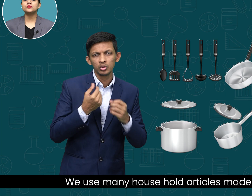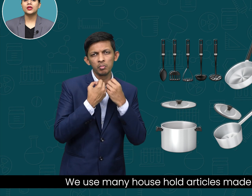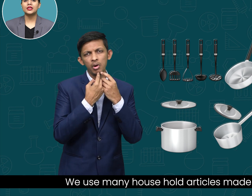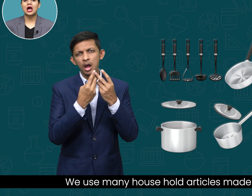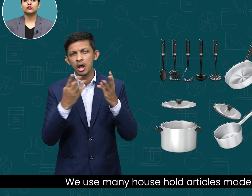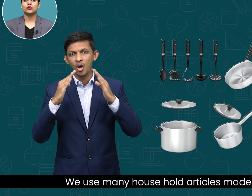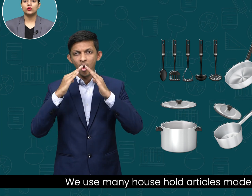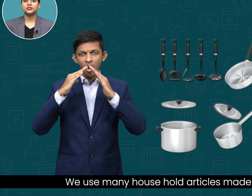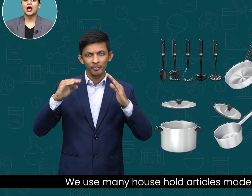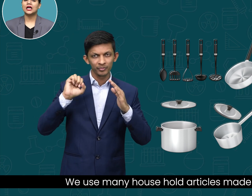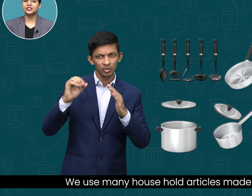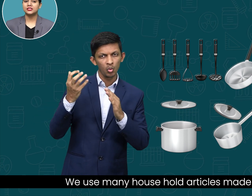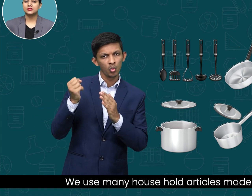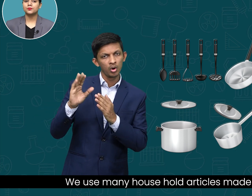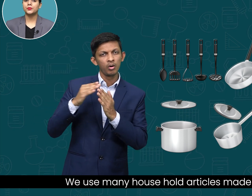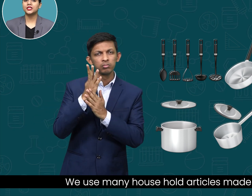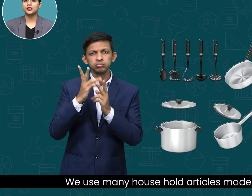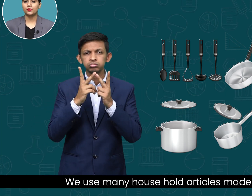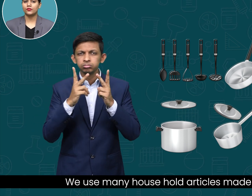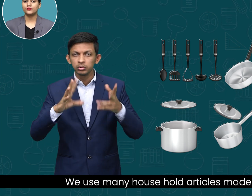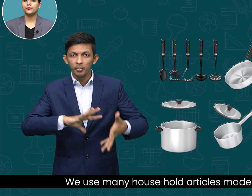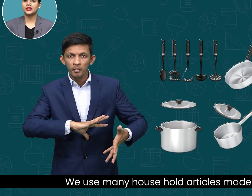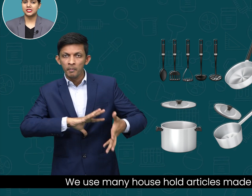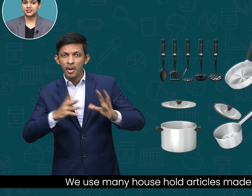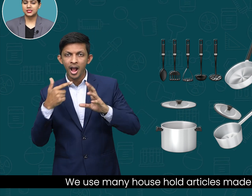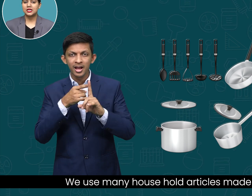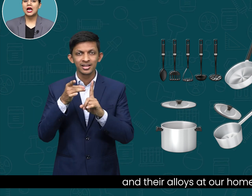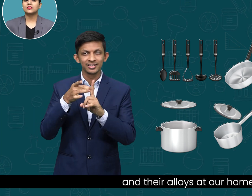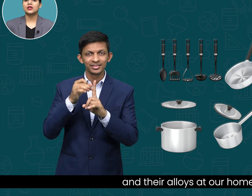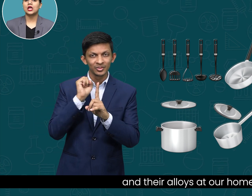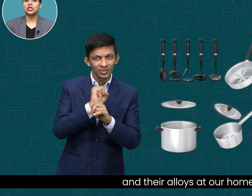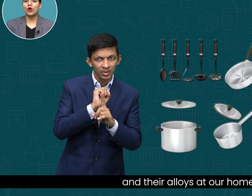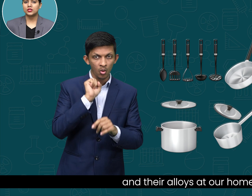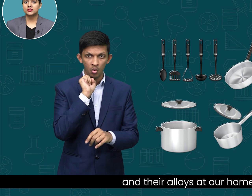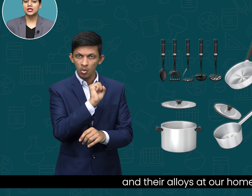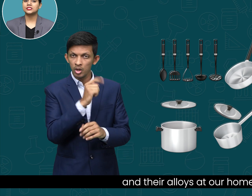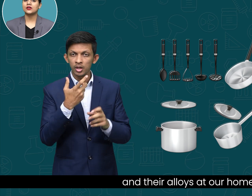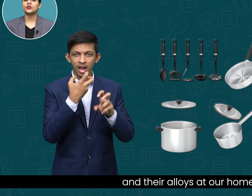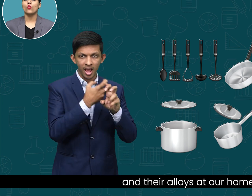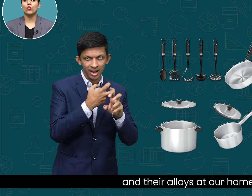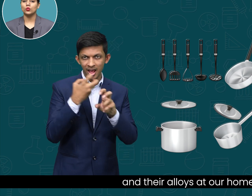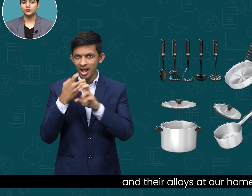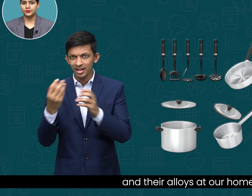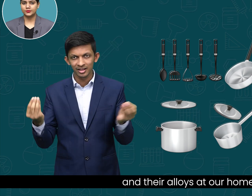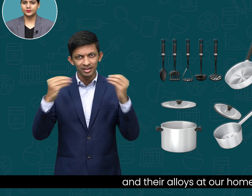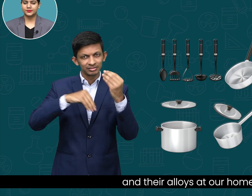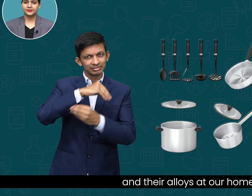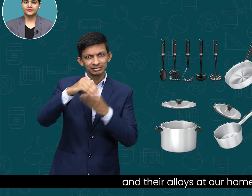We use many household articles made up of metals and their alloys at our